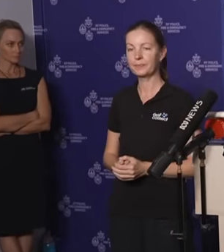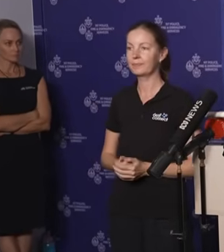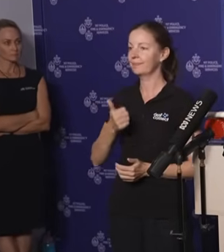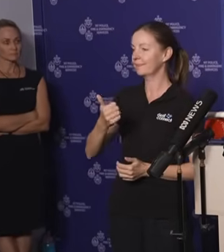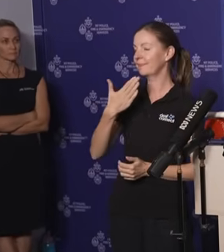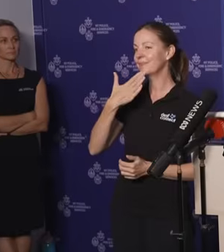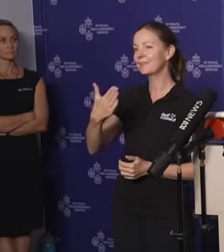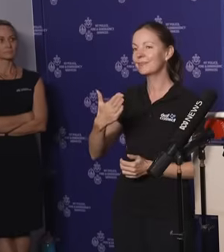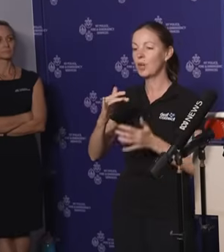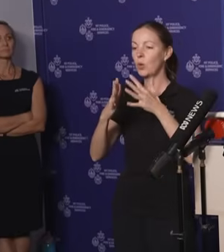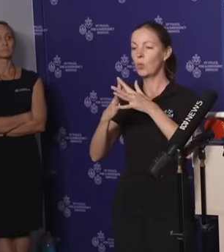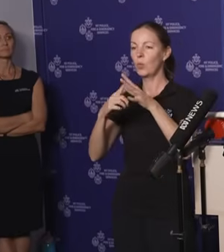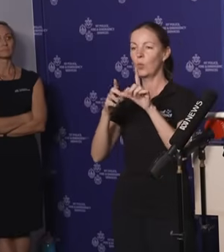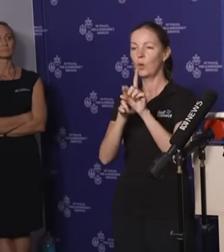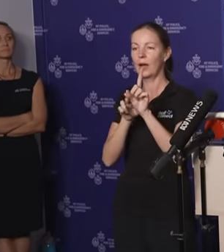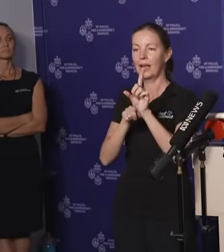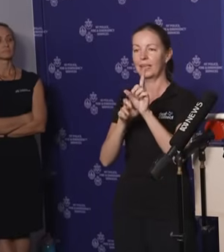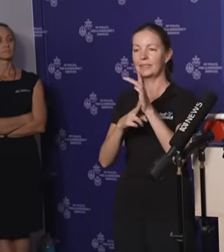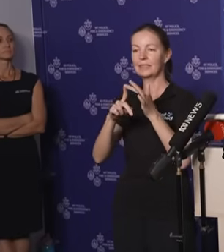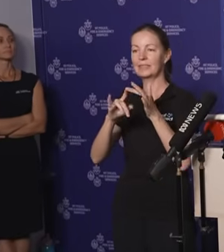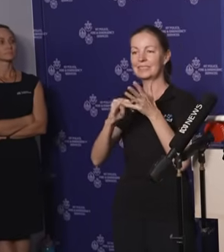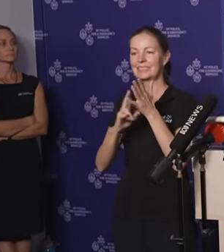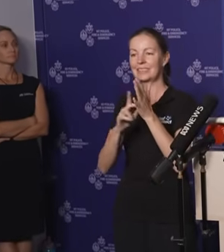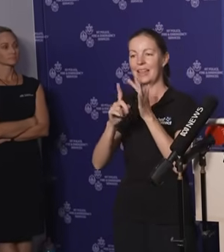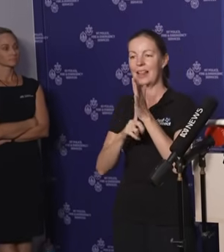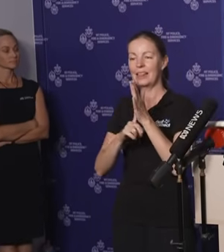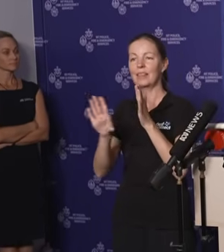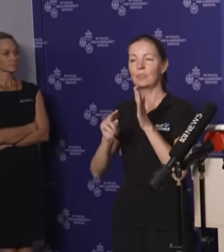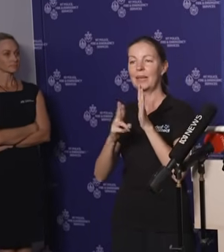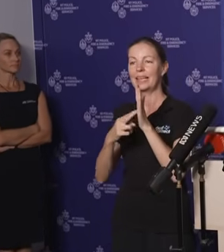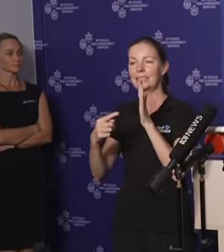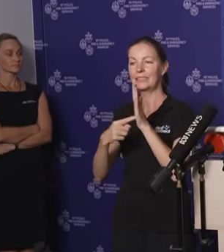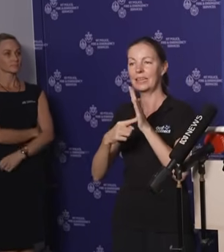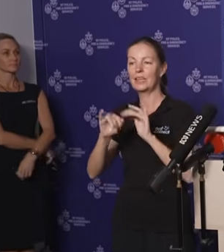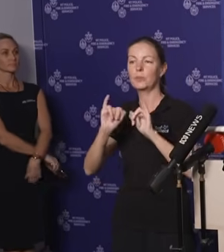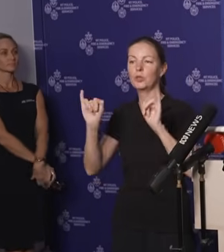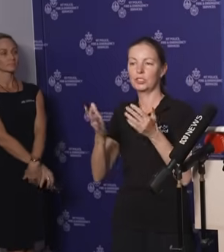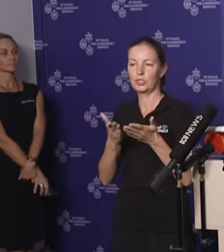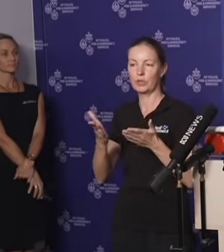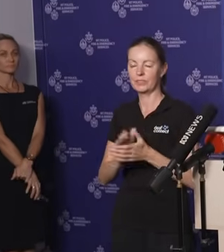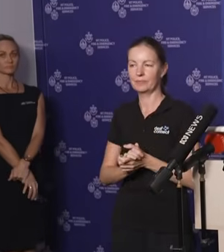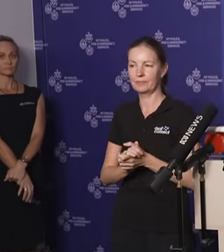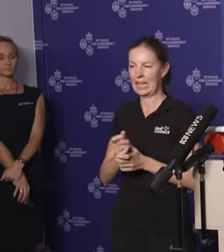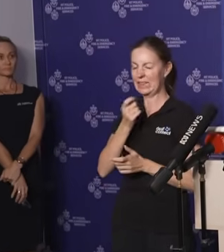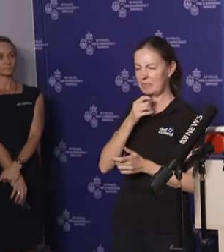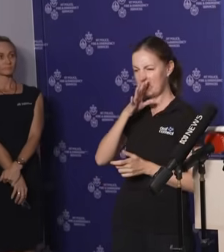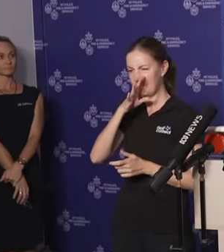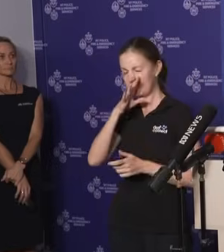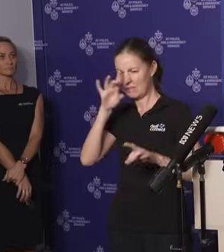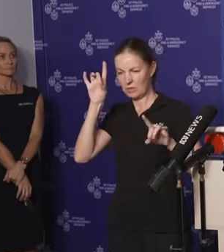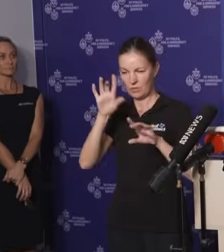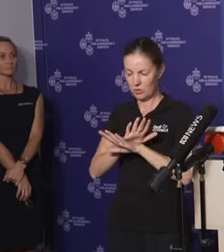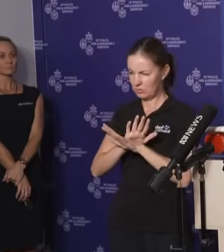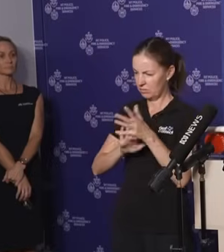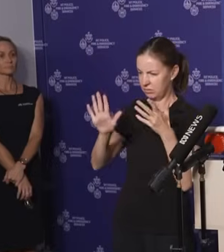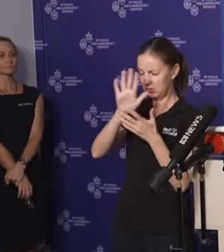Thanks very much. Wayne Snell, the Chief Officer of the Northern Territory Emergency Service. There has been a little bit of confusion in relation to this, and if I can